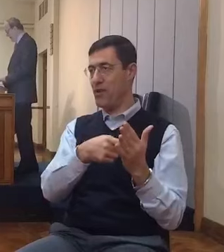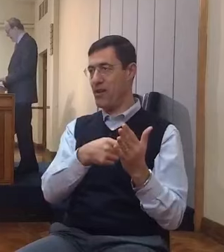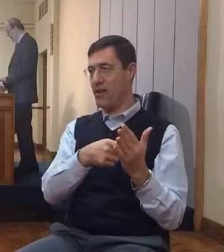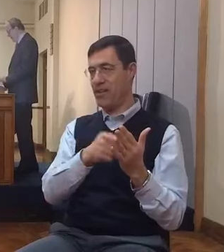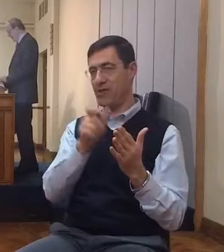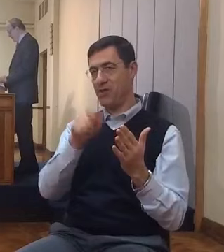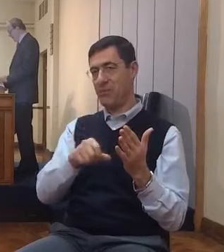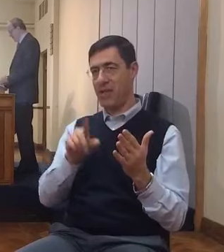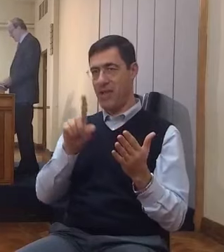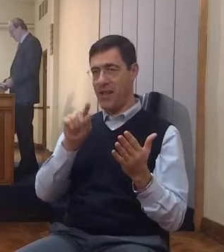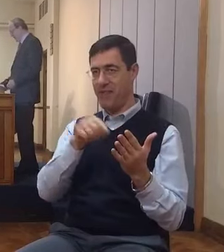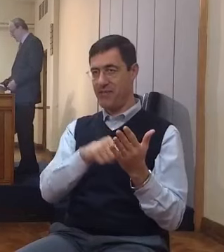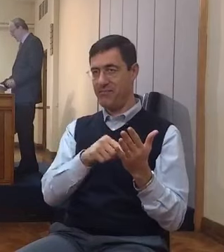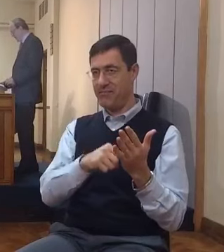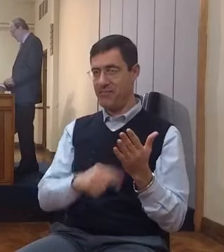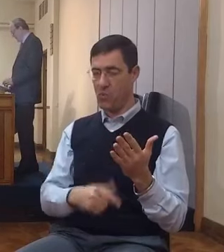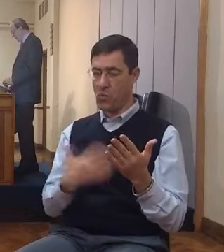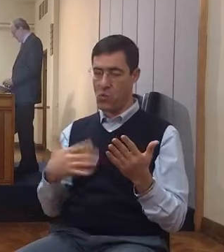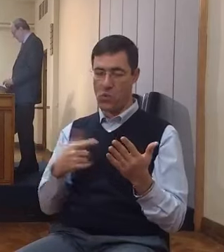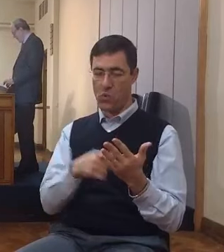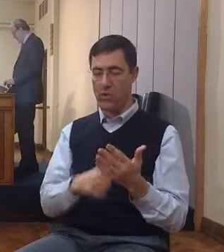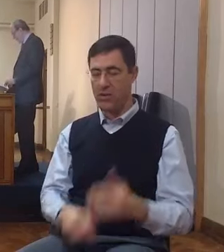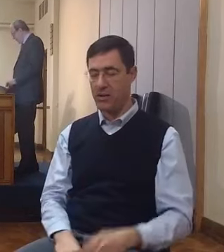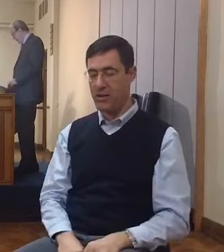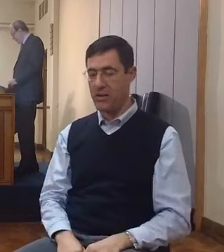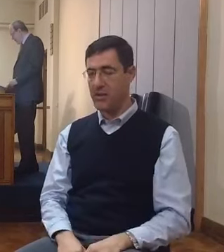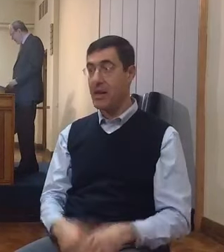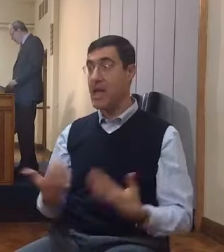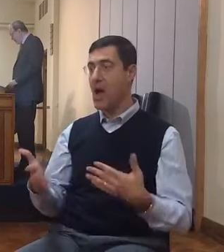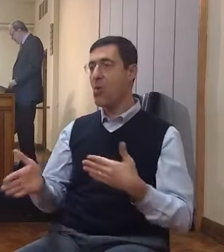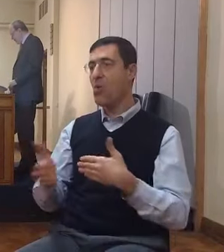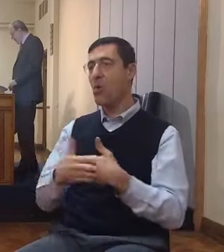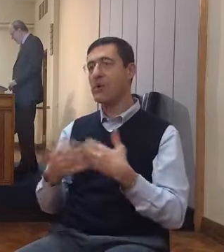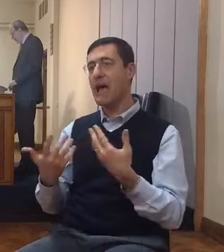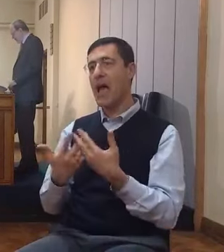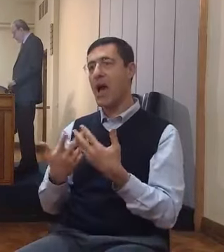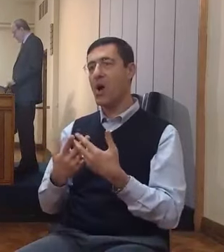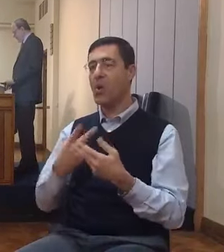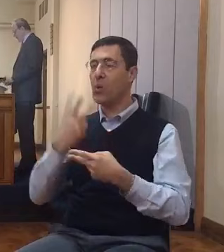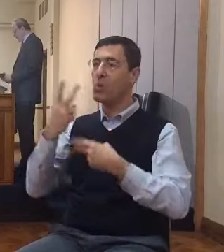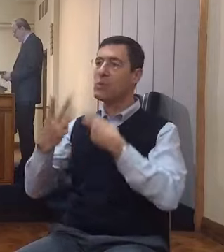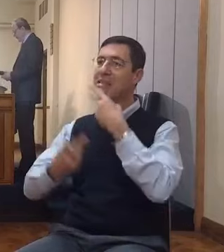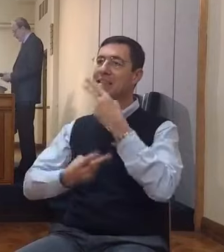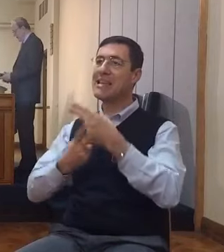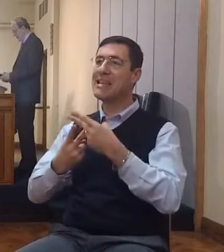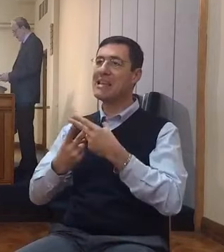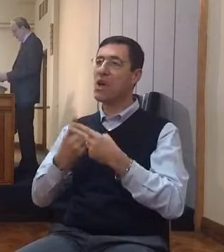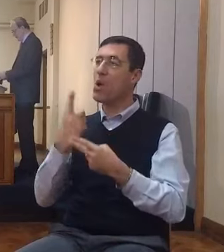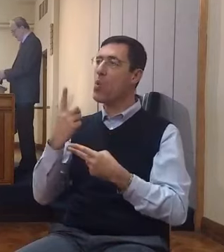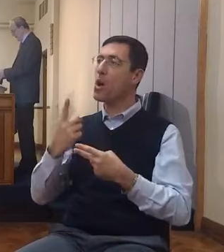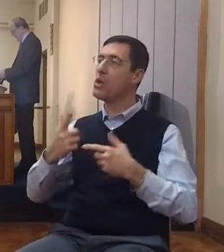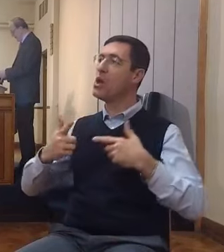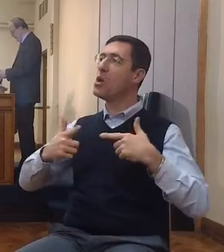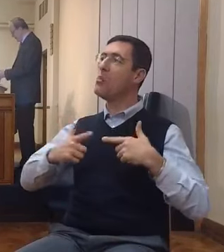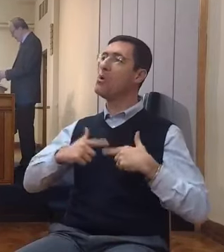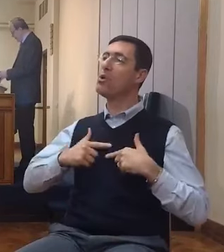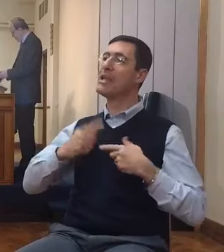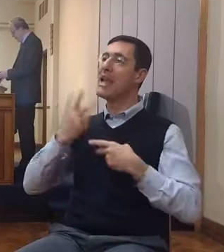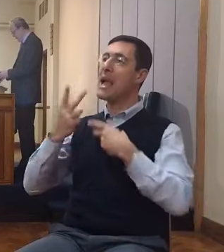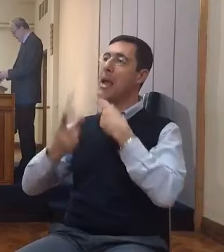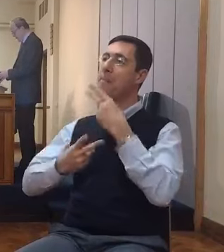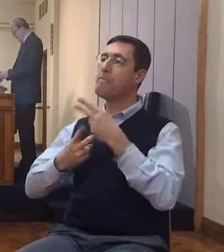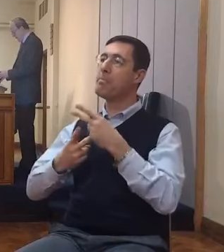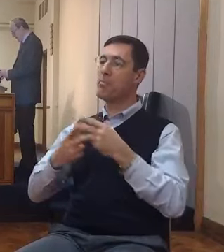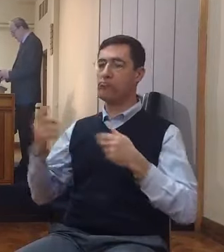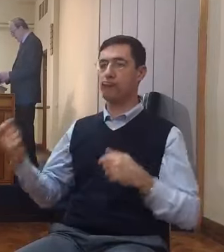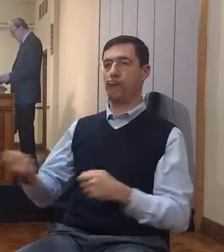chapter. Let's close our thinking this evening, singing Jerusalem, Hymn of Triumph. It's hymn